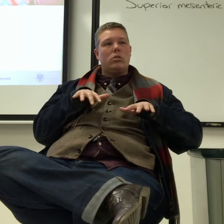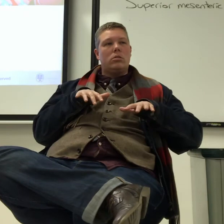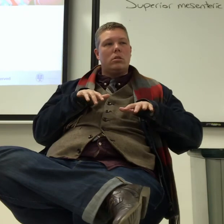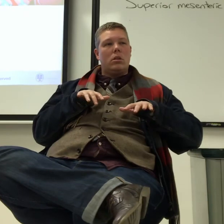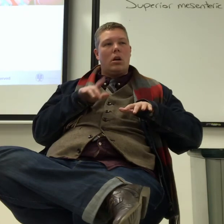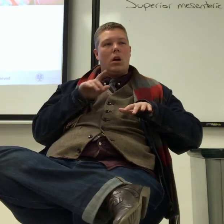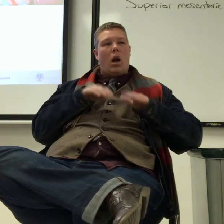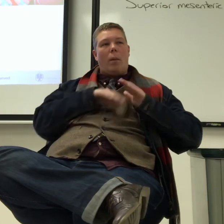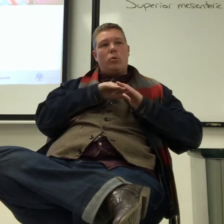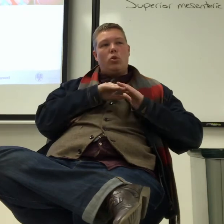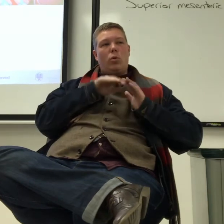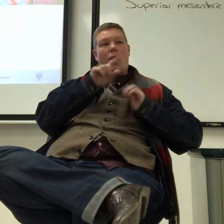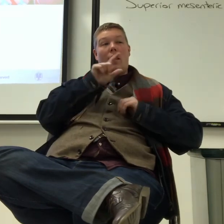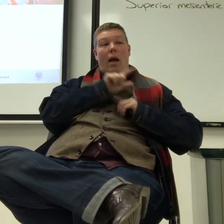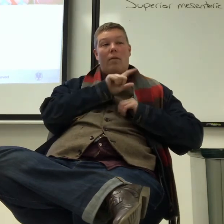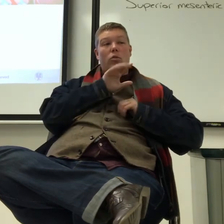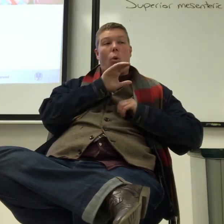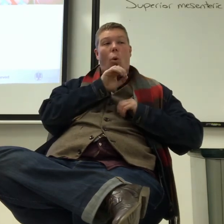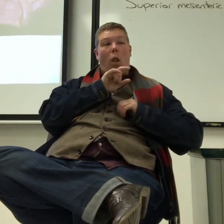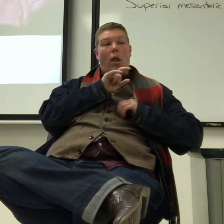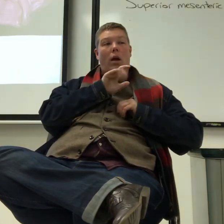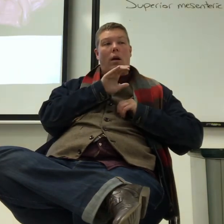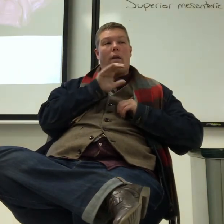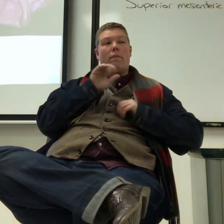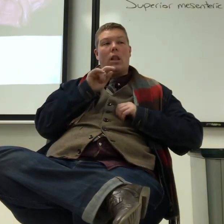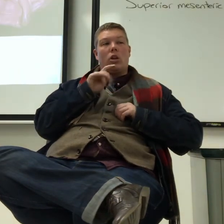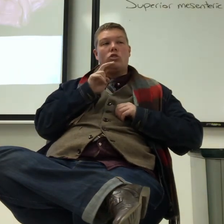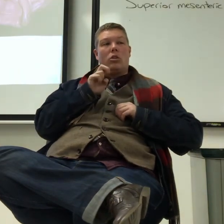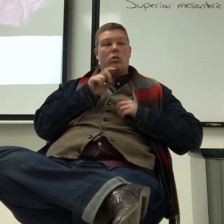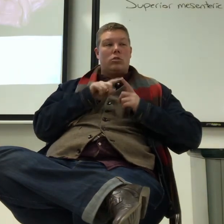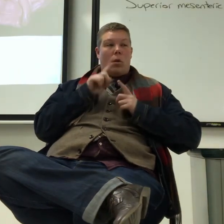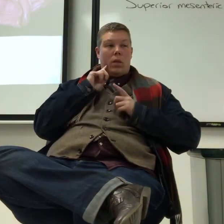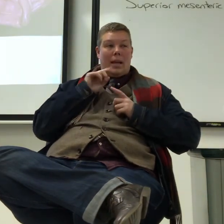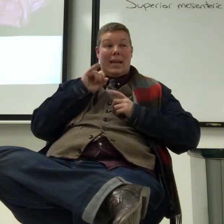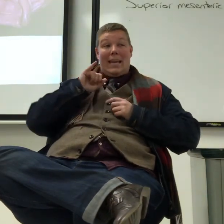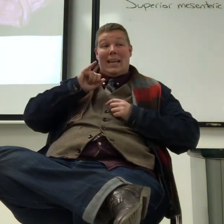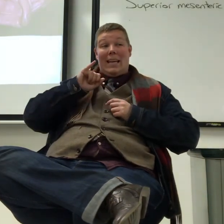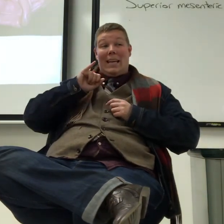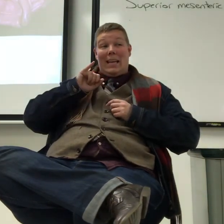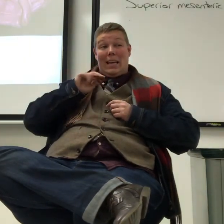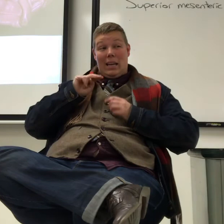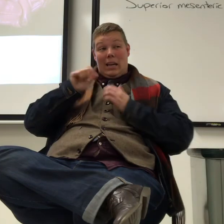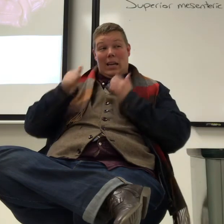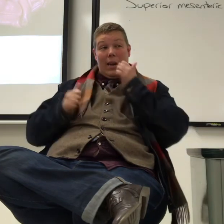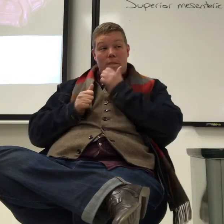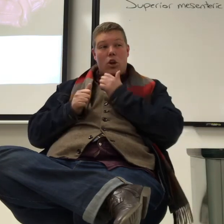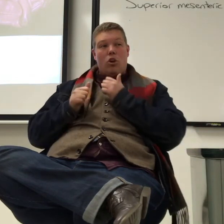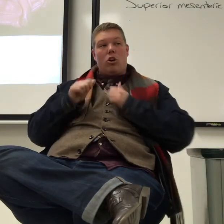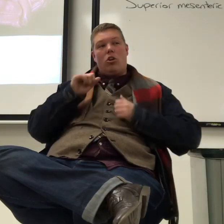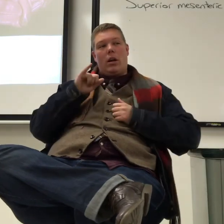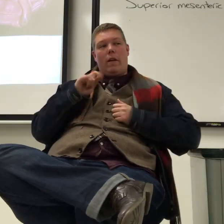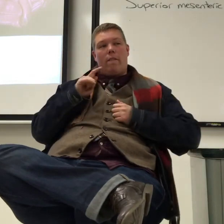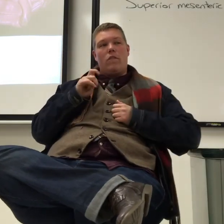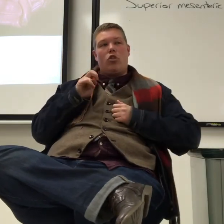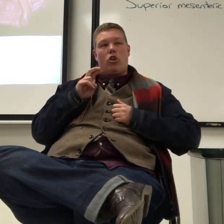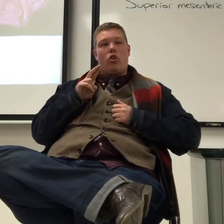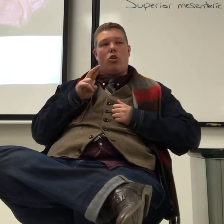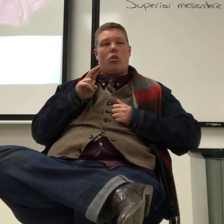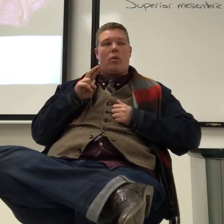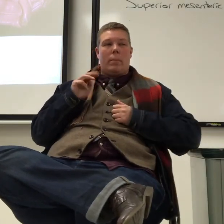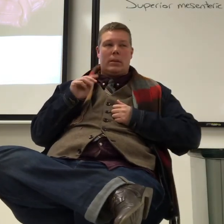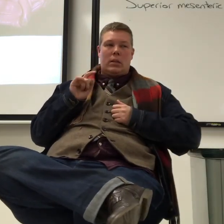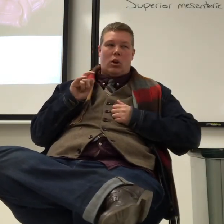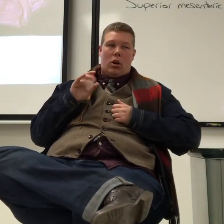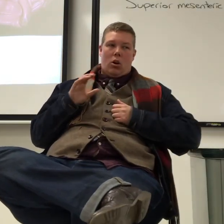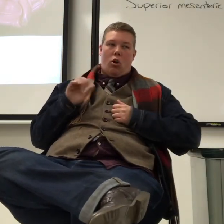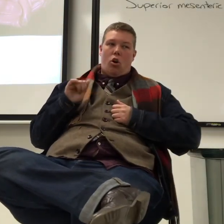colic flexure. So the inferior mesenteric artery will get the rest. This picture shows you the superior mesenteric artery, and all